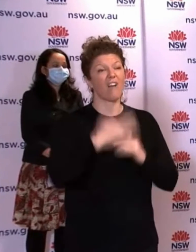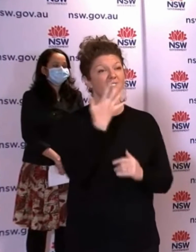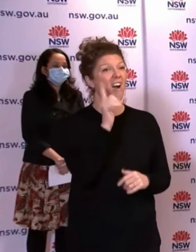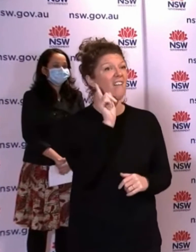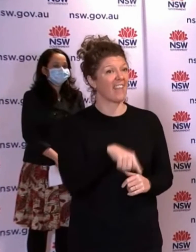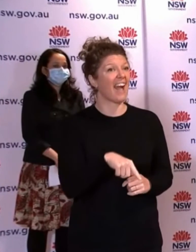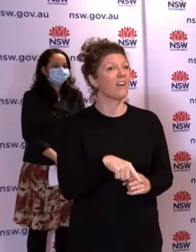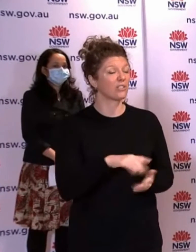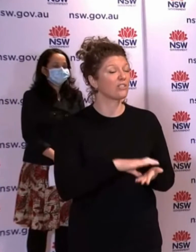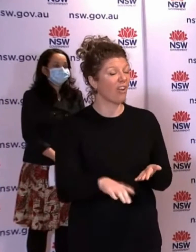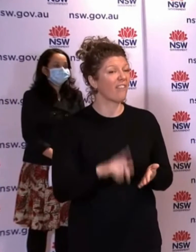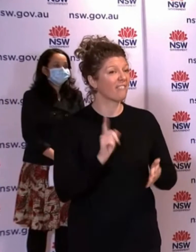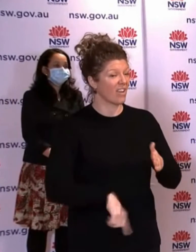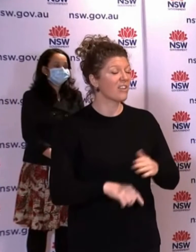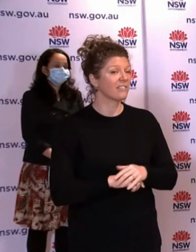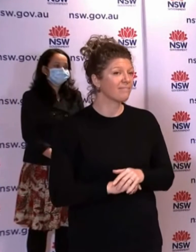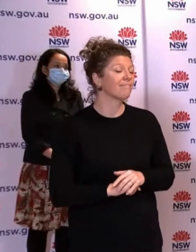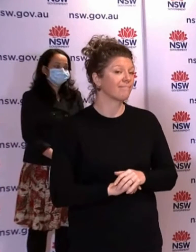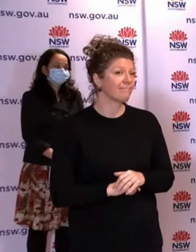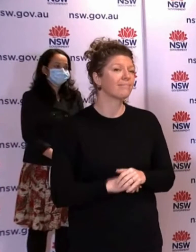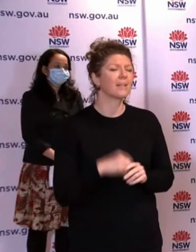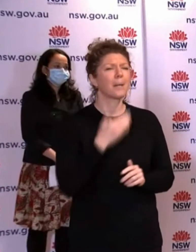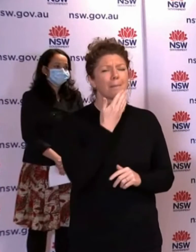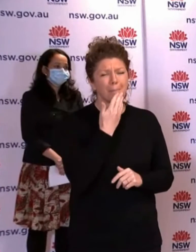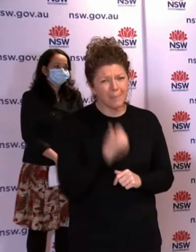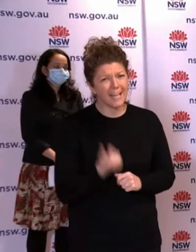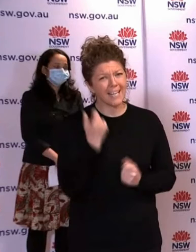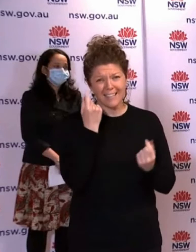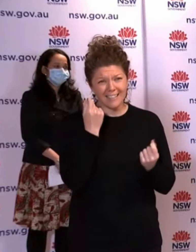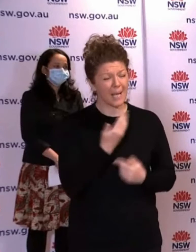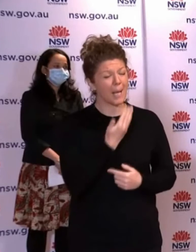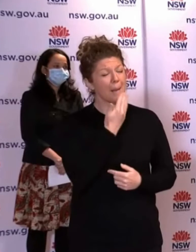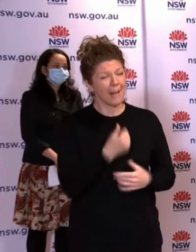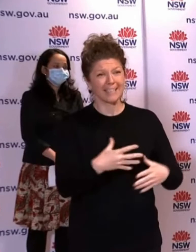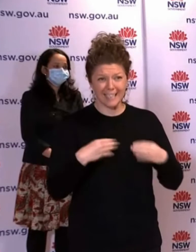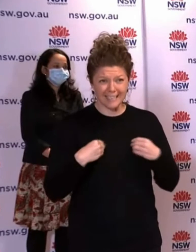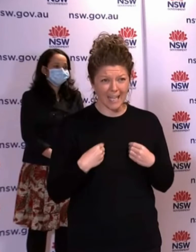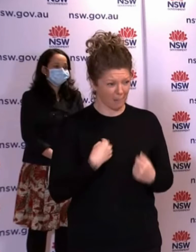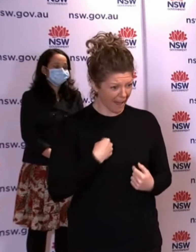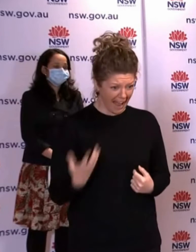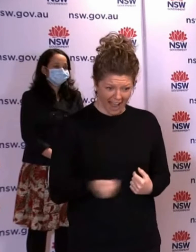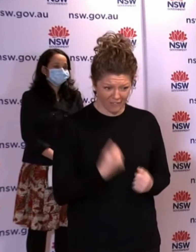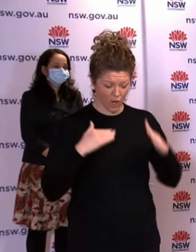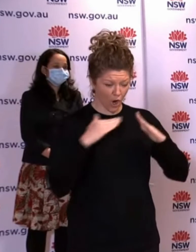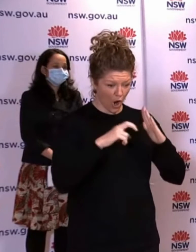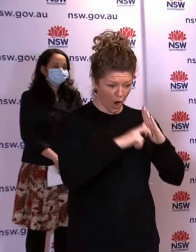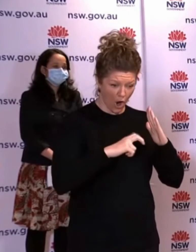$5,000 penalty infringement notice. People need to understand that if you're under one of these orders or